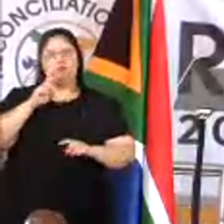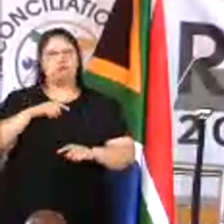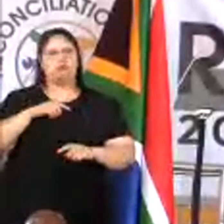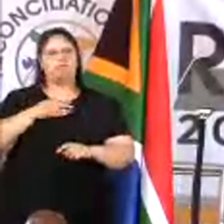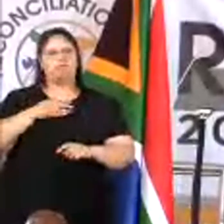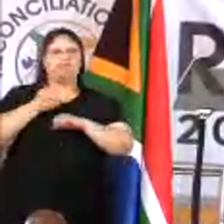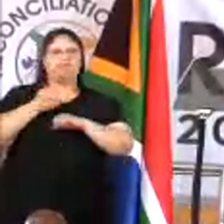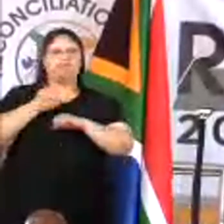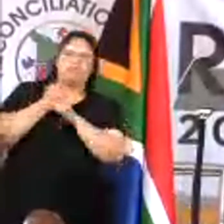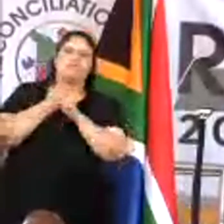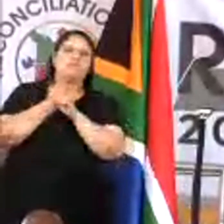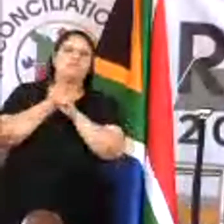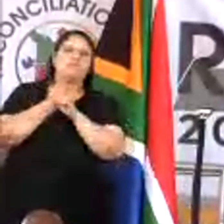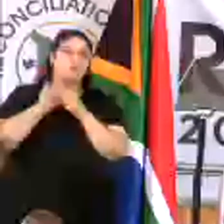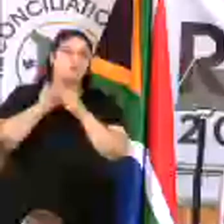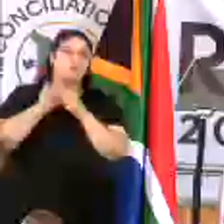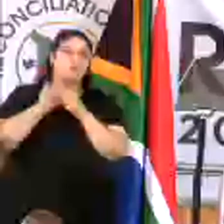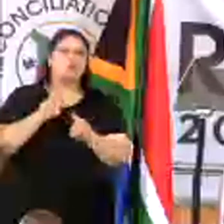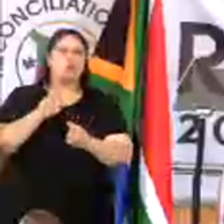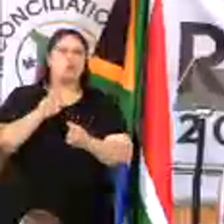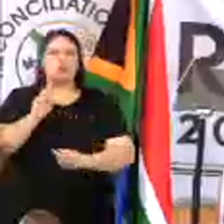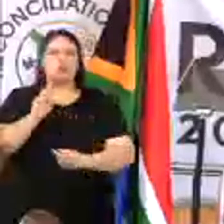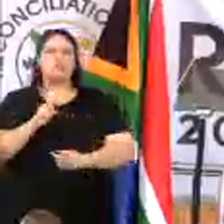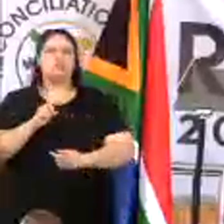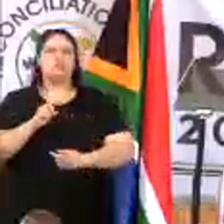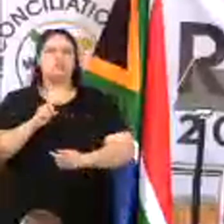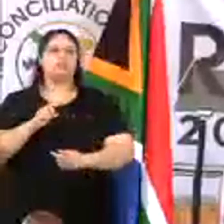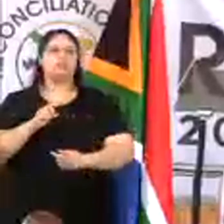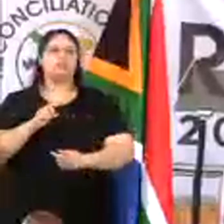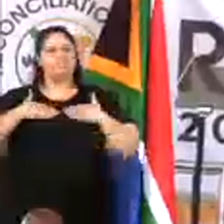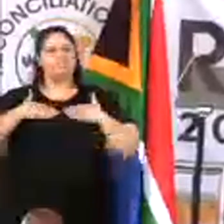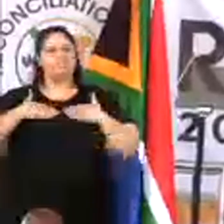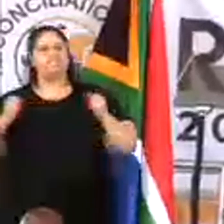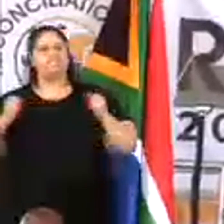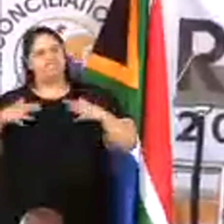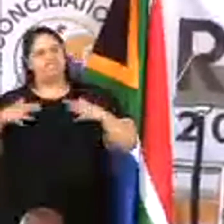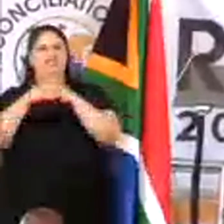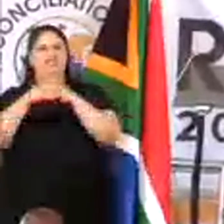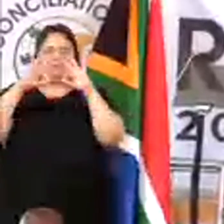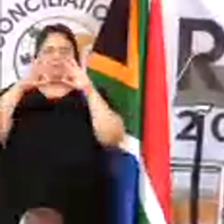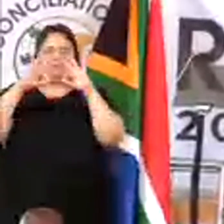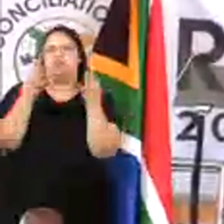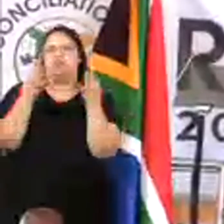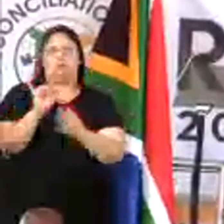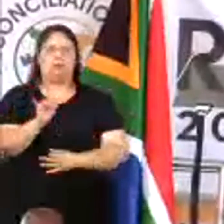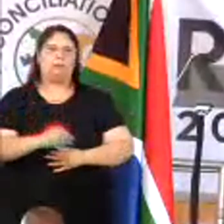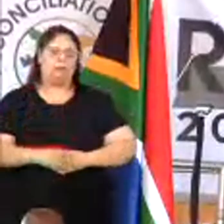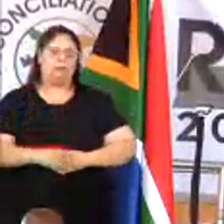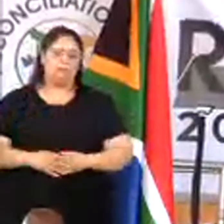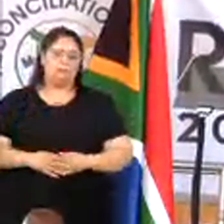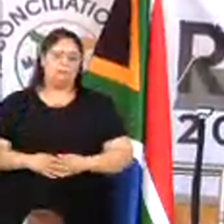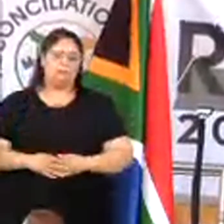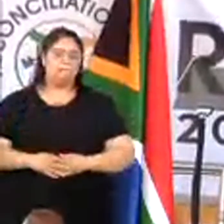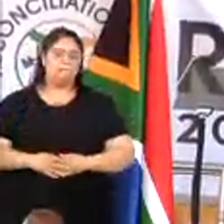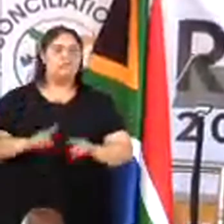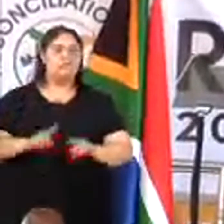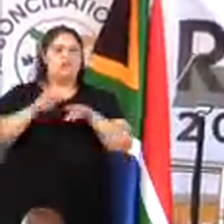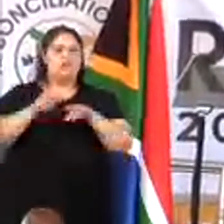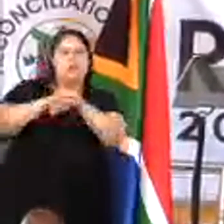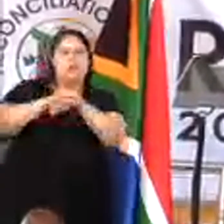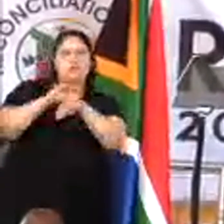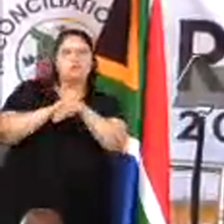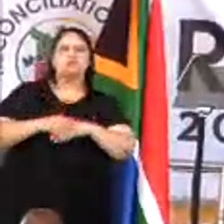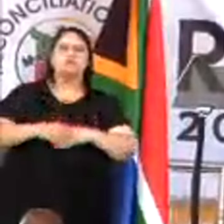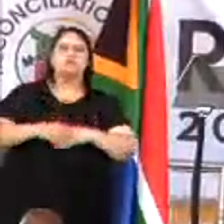effort to also reconcile as families, and to reconcile as